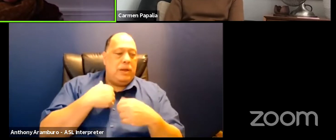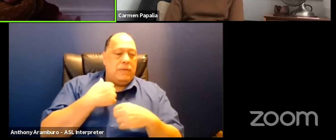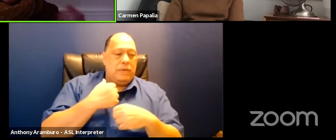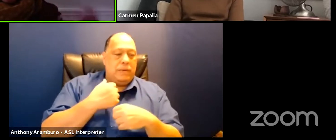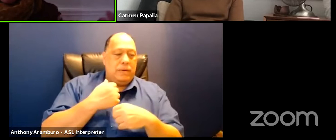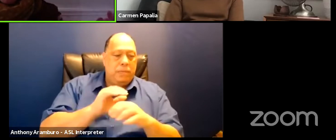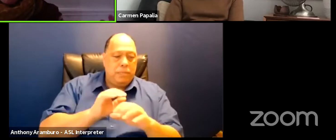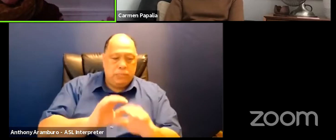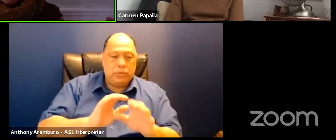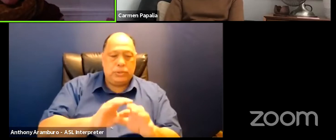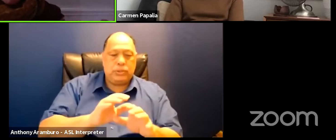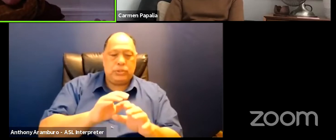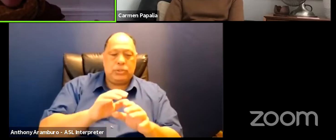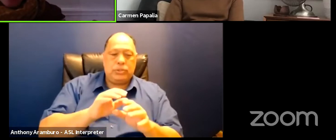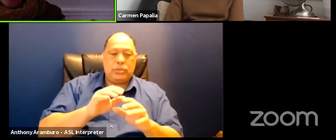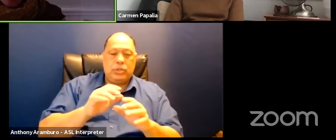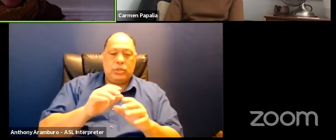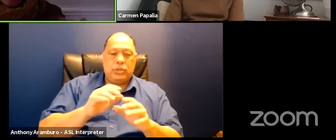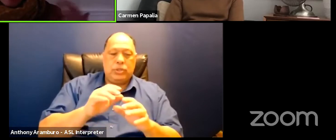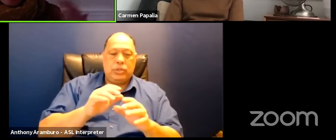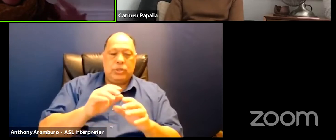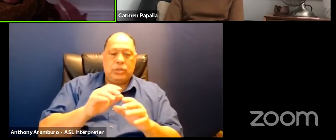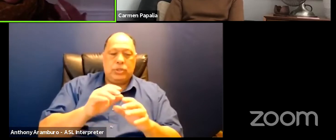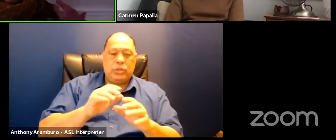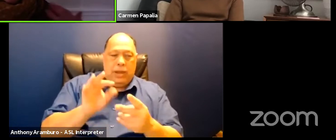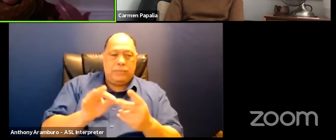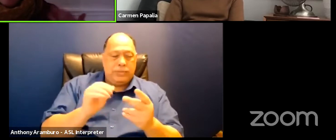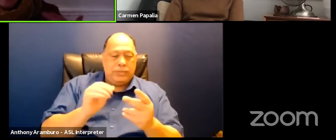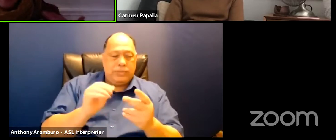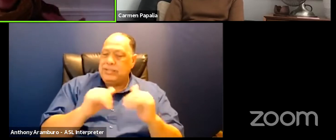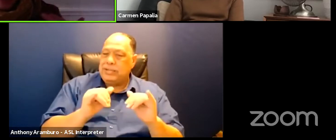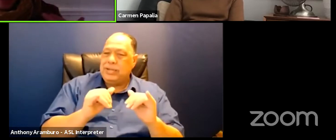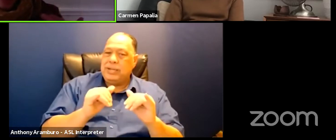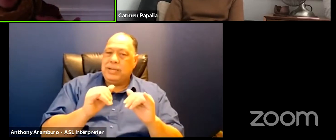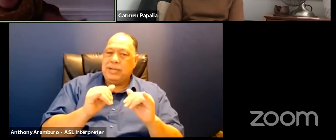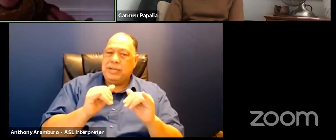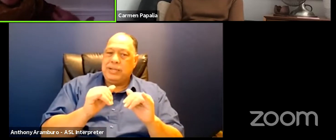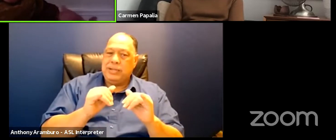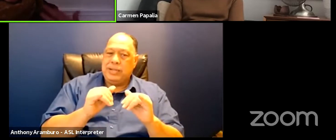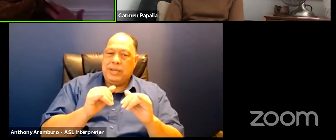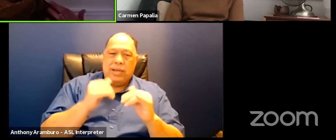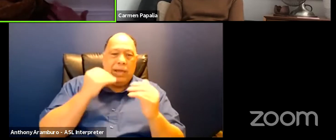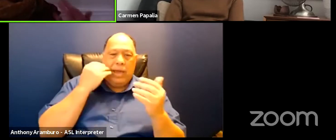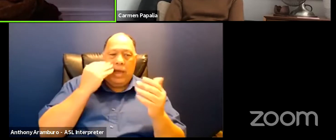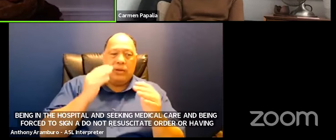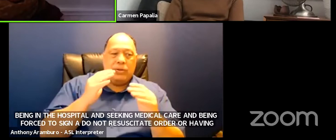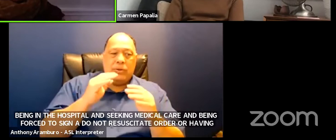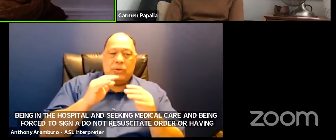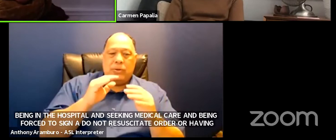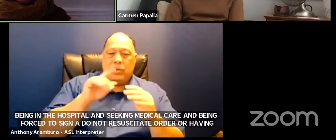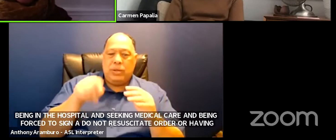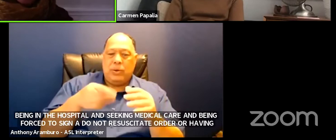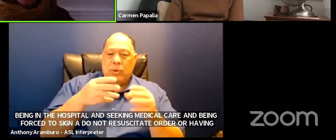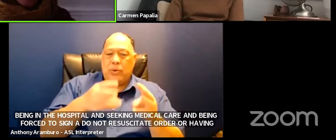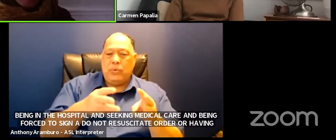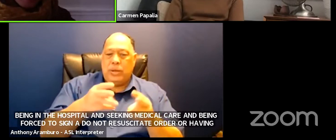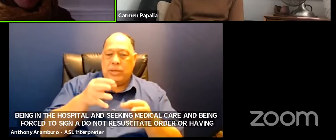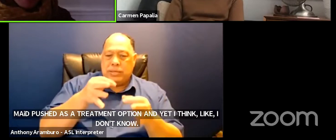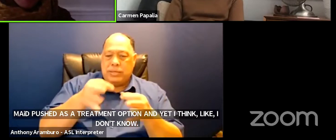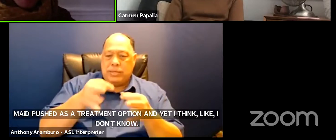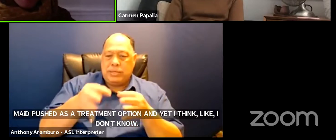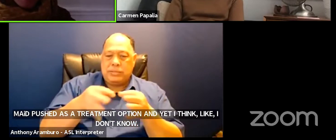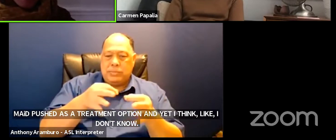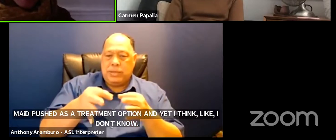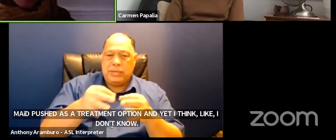option. And yet I think, like, I don't know, the only way I can explain it is that senators